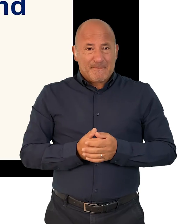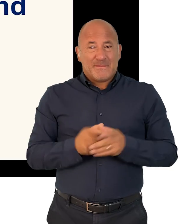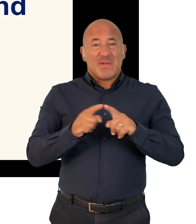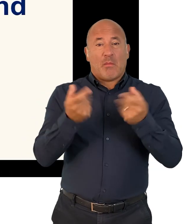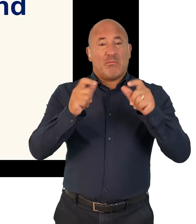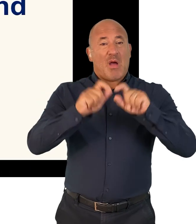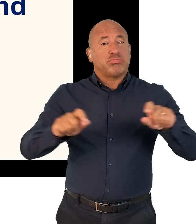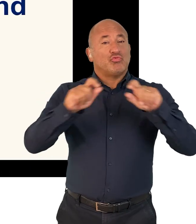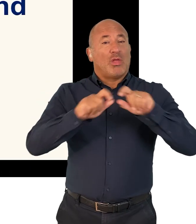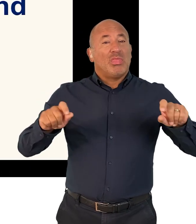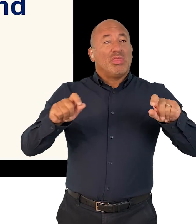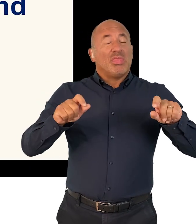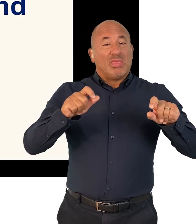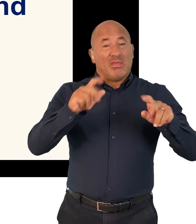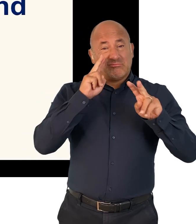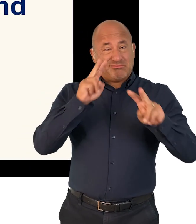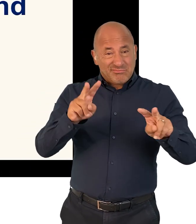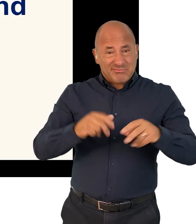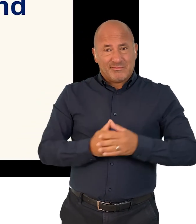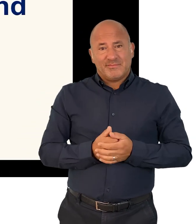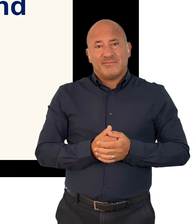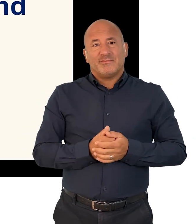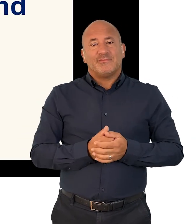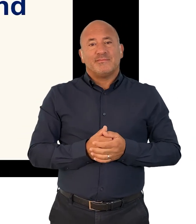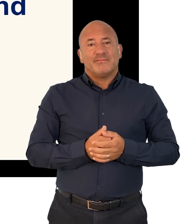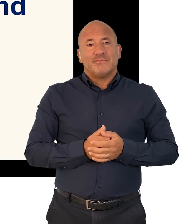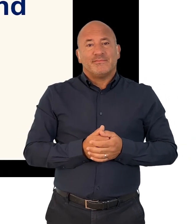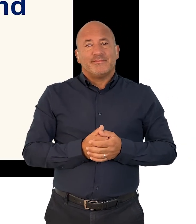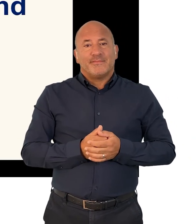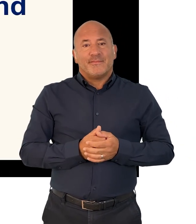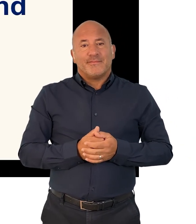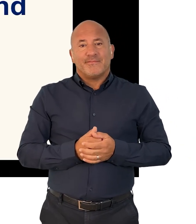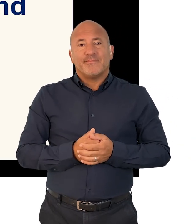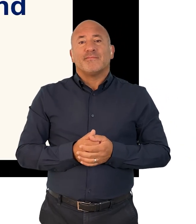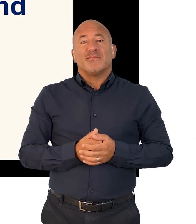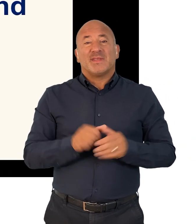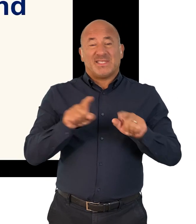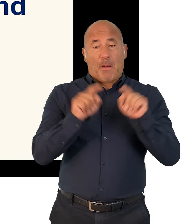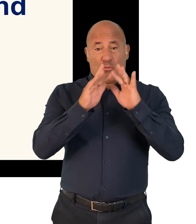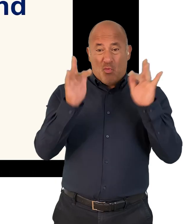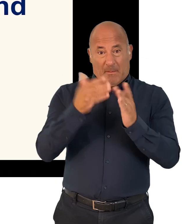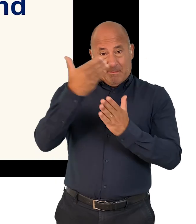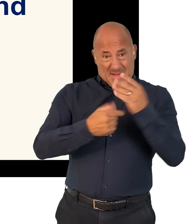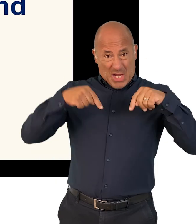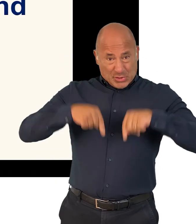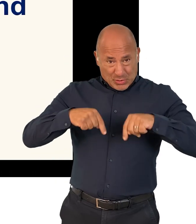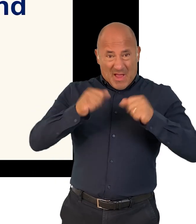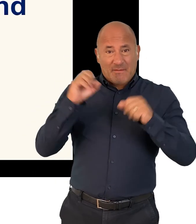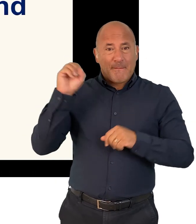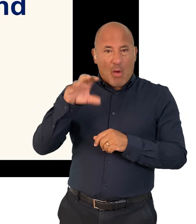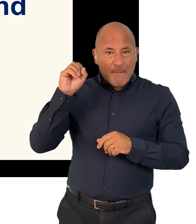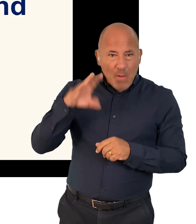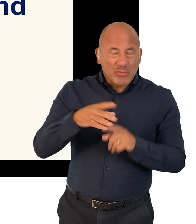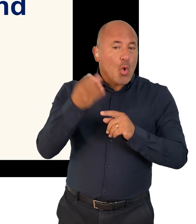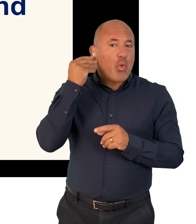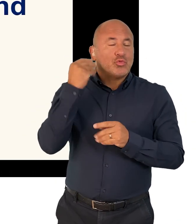BSL interpretation, and automated captions which are visible on the screen. You will find the PowerPoint slides and audio transcript on the